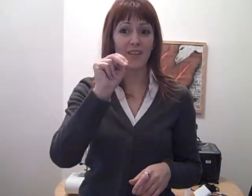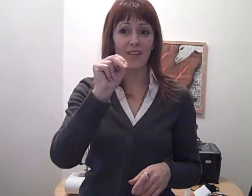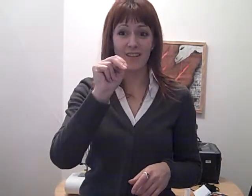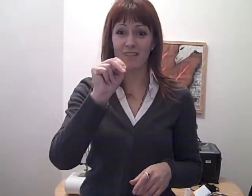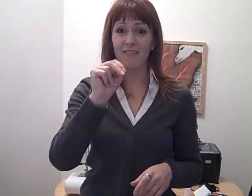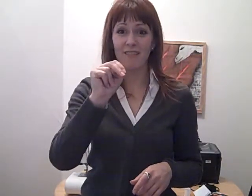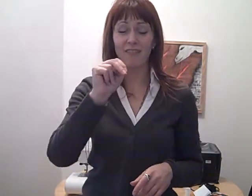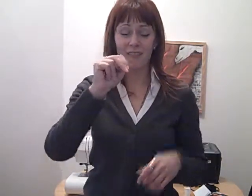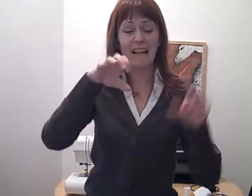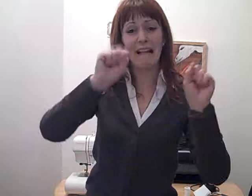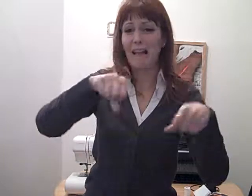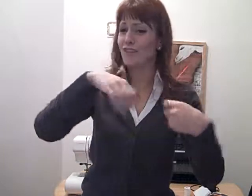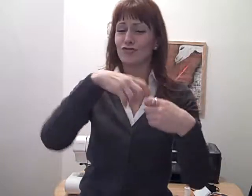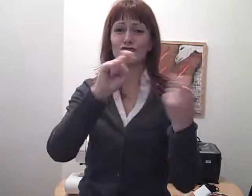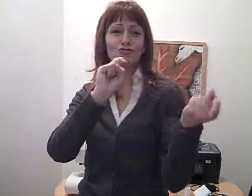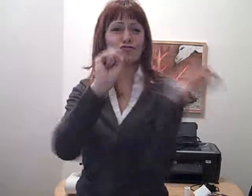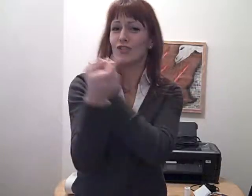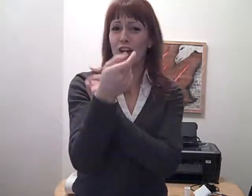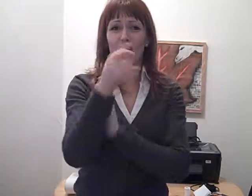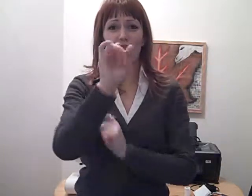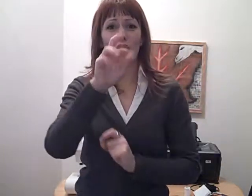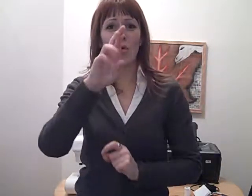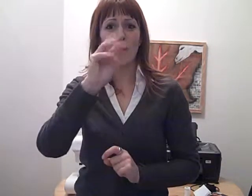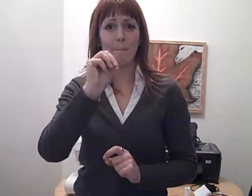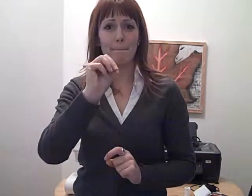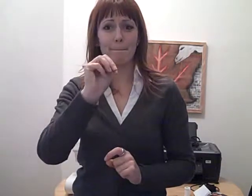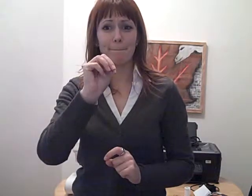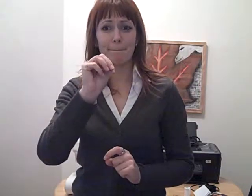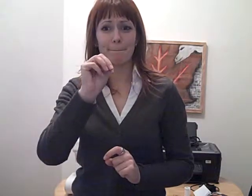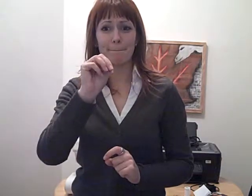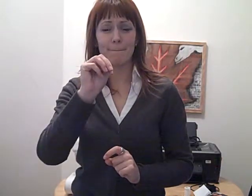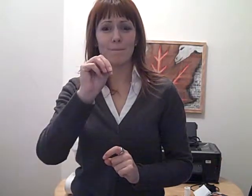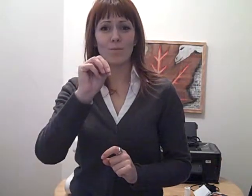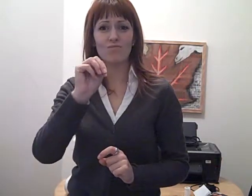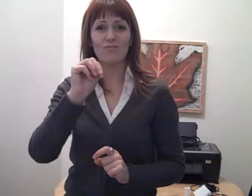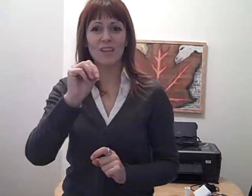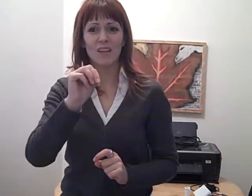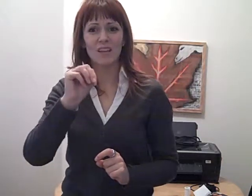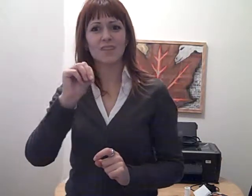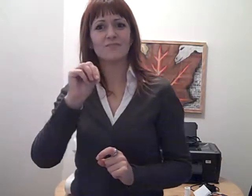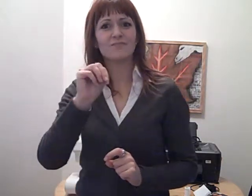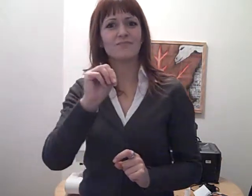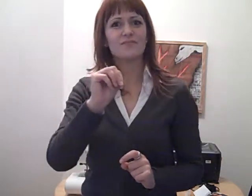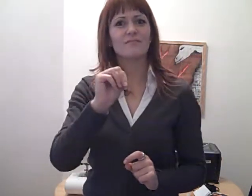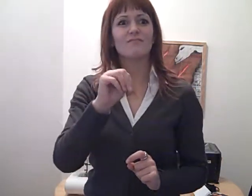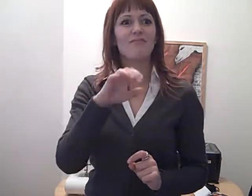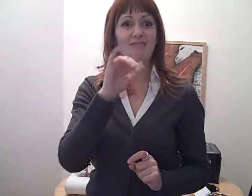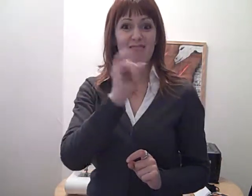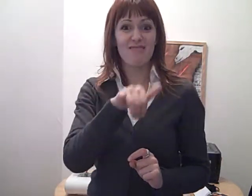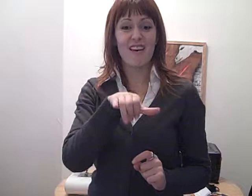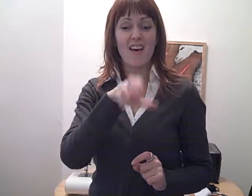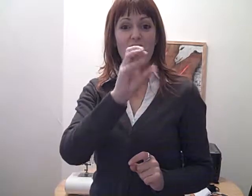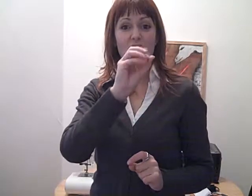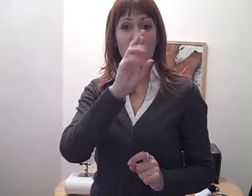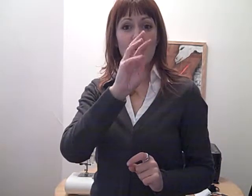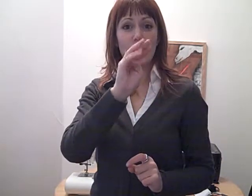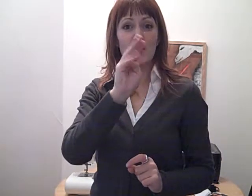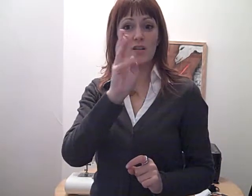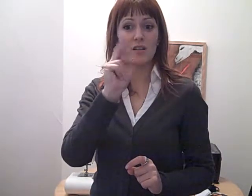graphite is blasted by a vapor, and when the vaporized carbon condenses, it